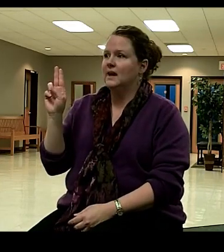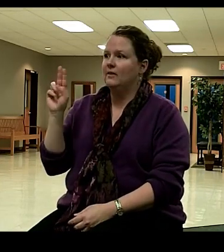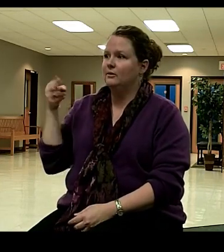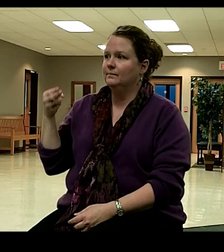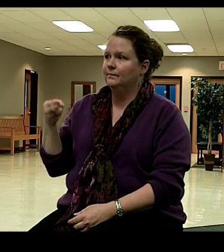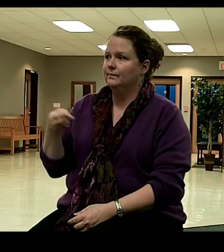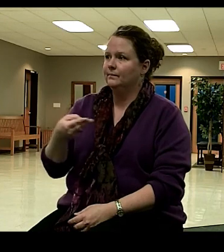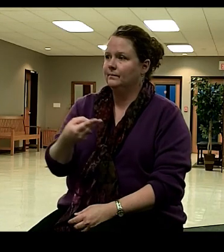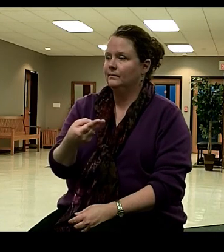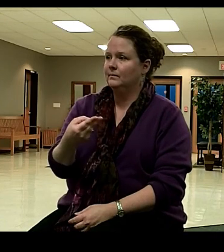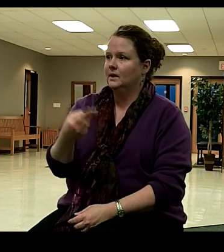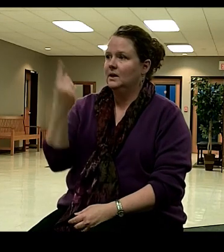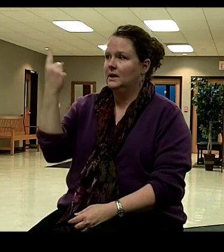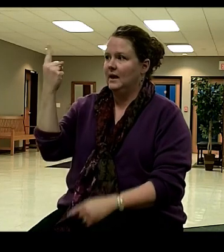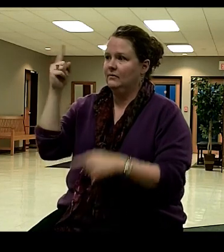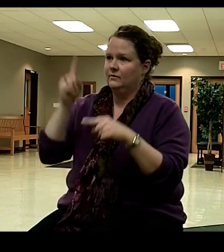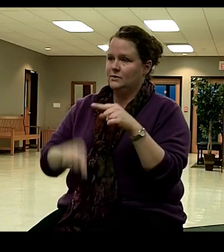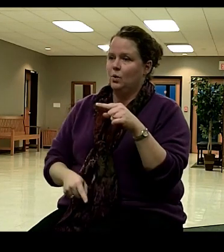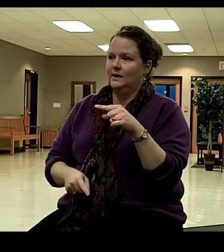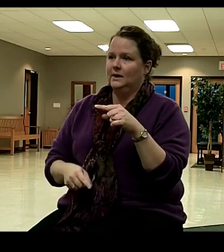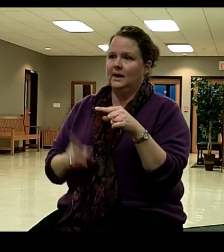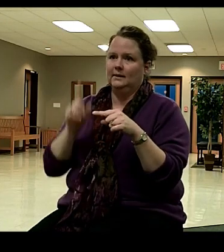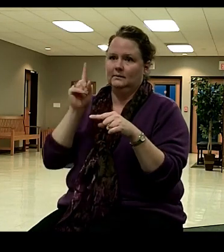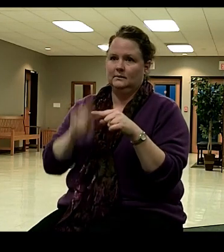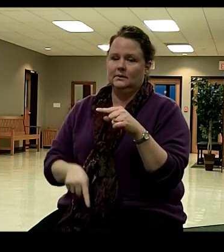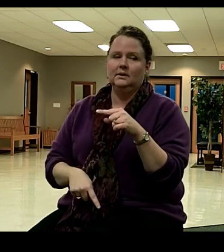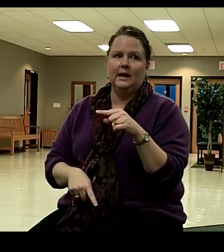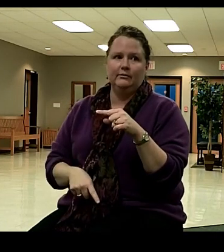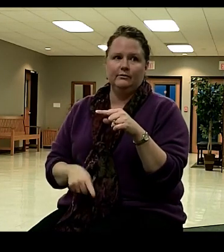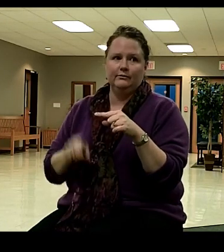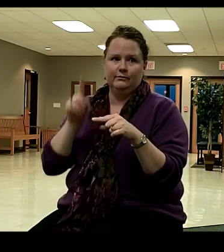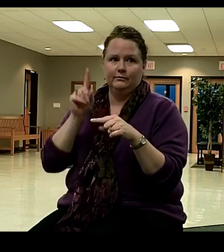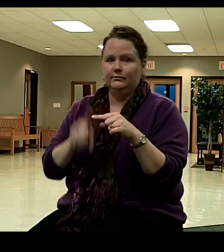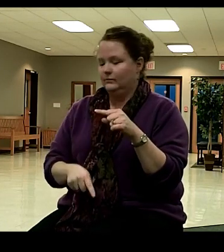together. Knife is one, cutting. Knife.